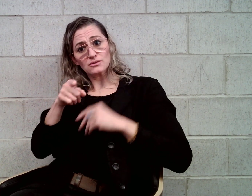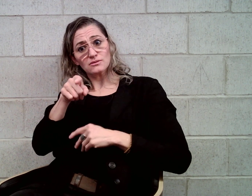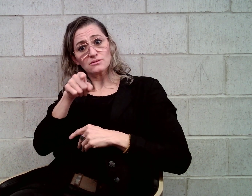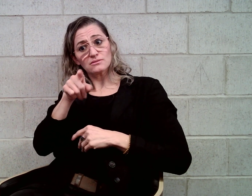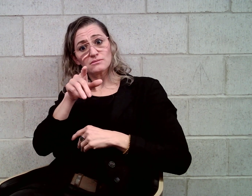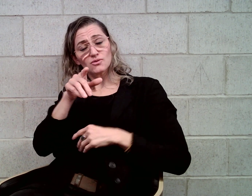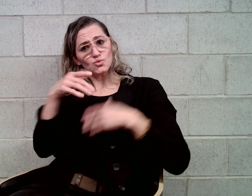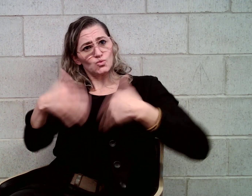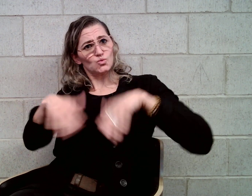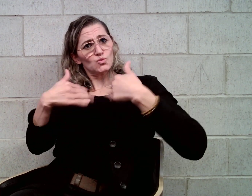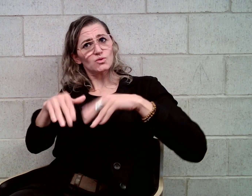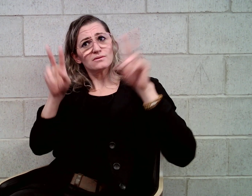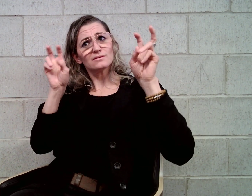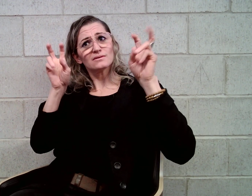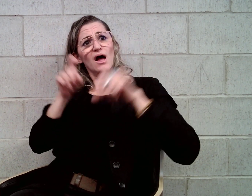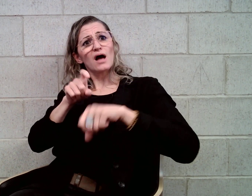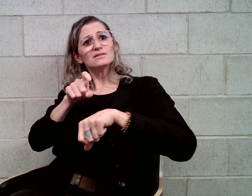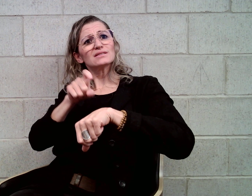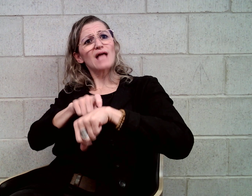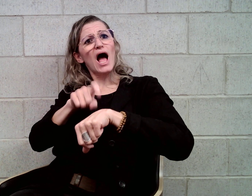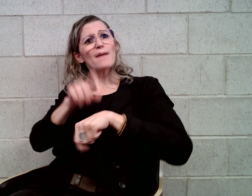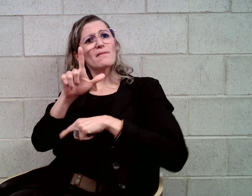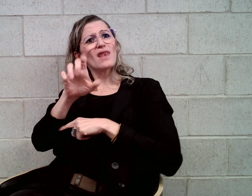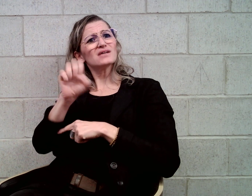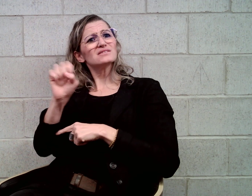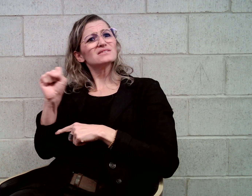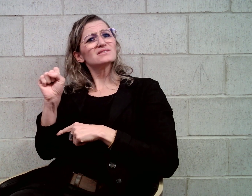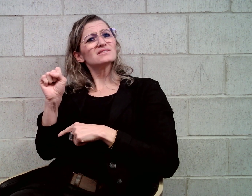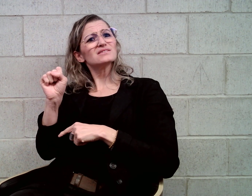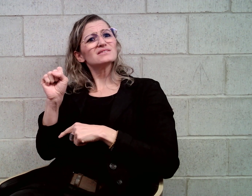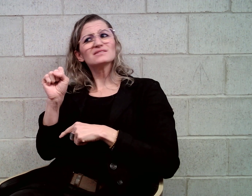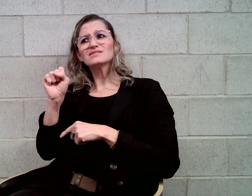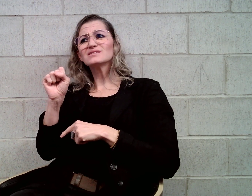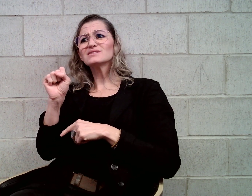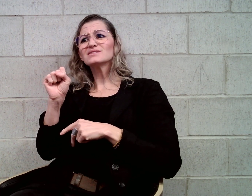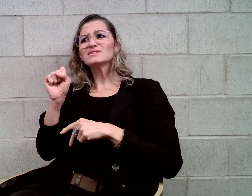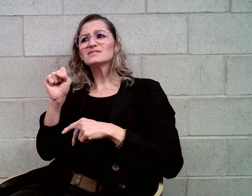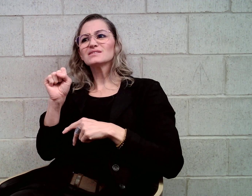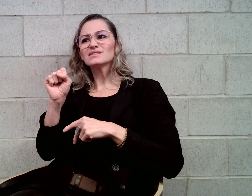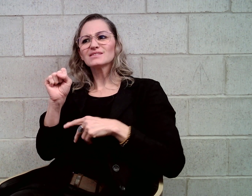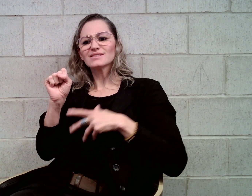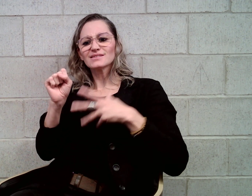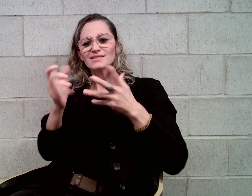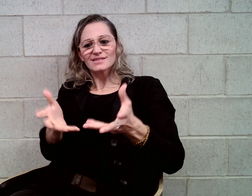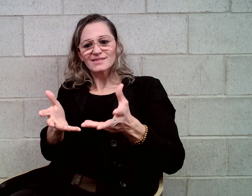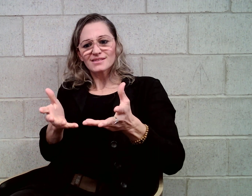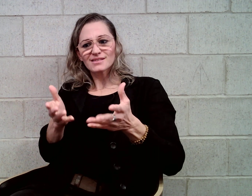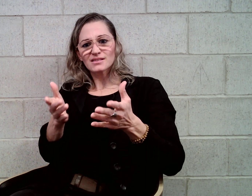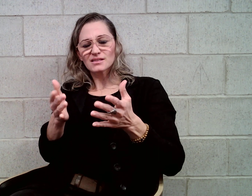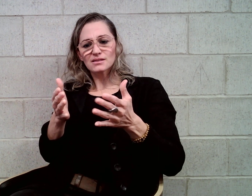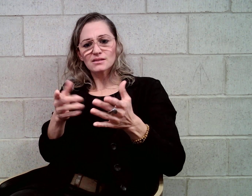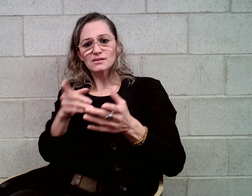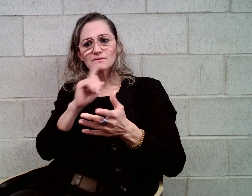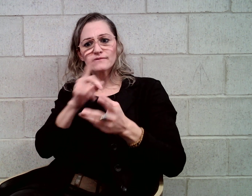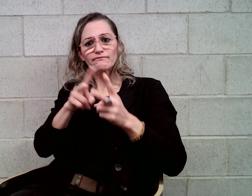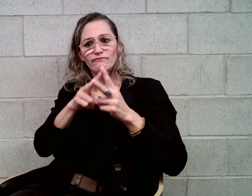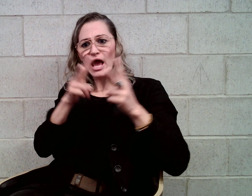says so? Who says we can't touch it? It's true. Okay, so people say Shakespeare is